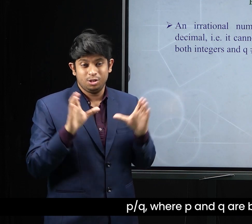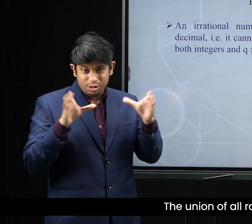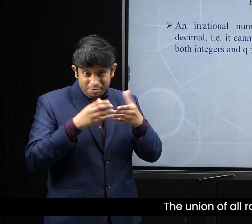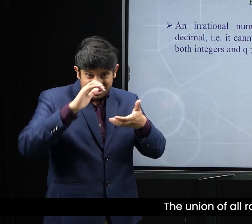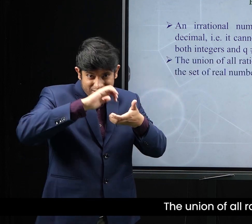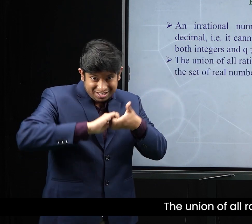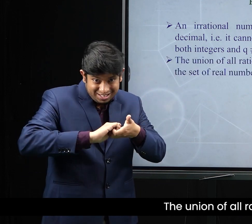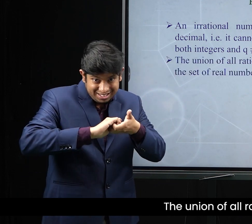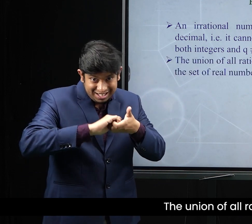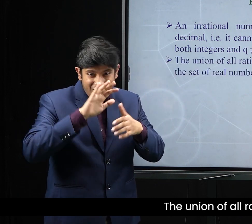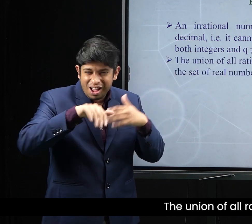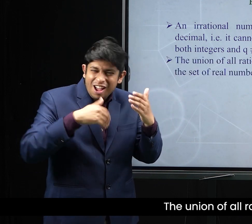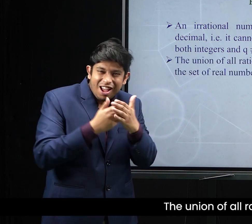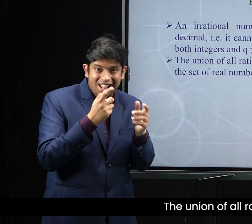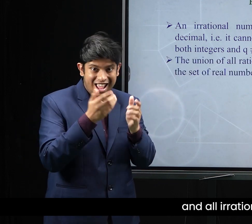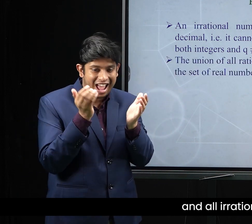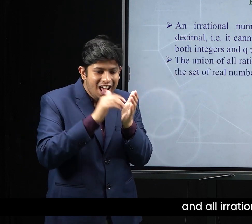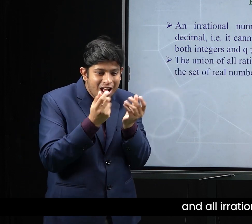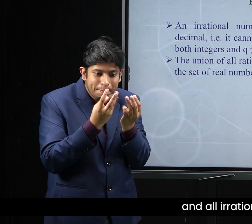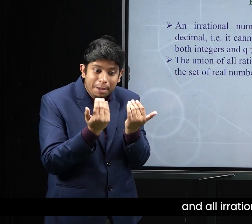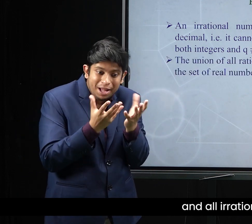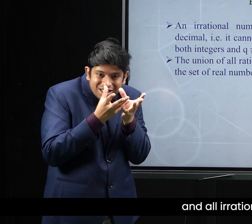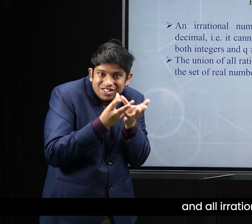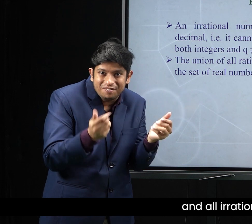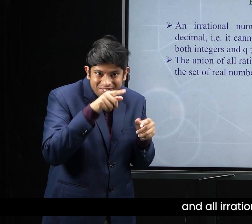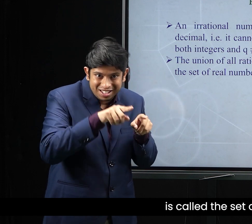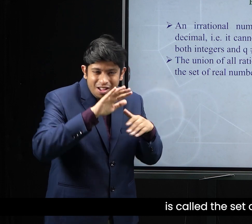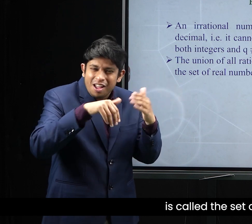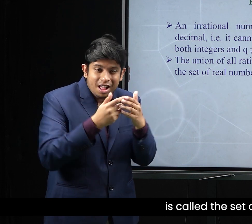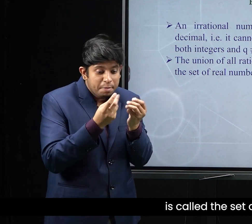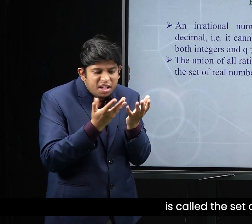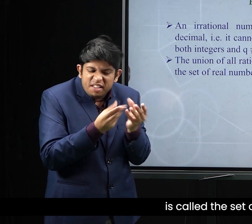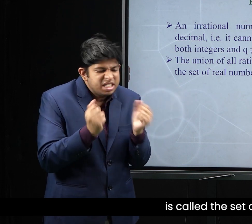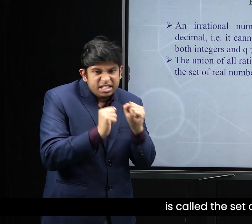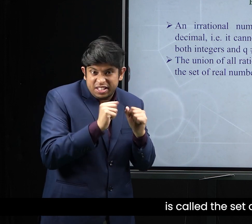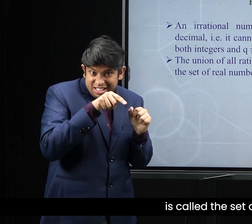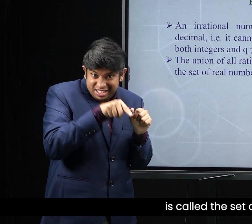The union of all rational numbers and all irrational numbers is called the set of real numbers.